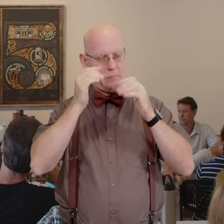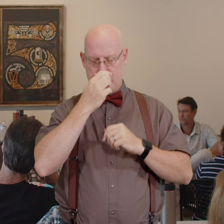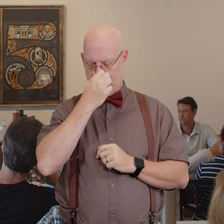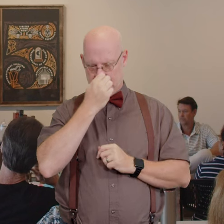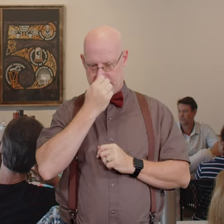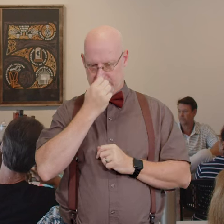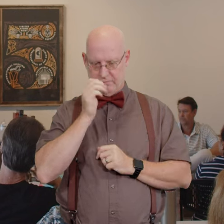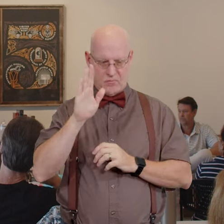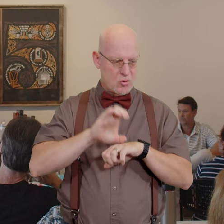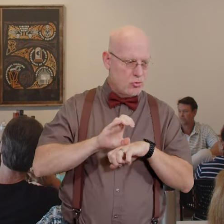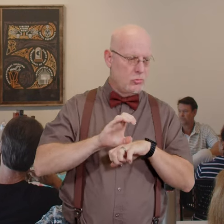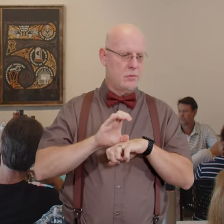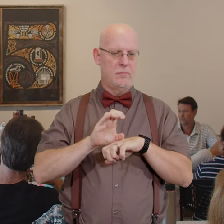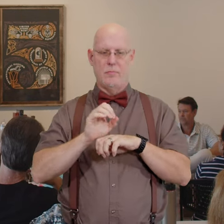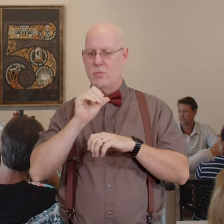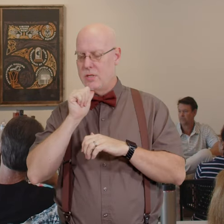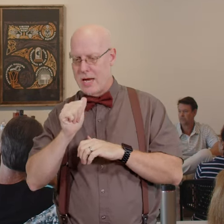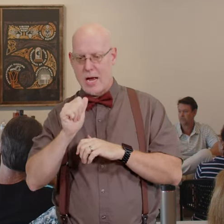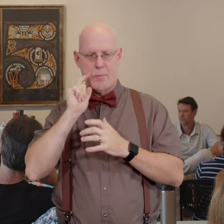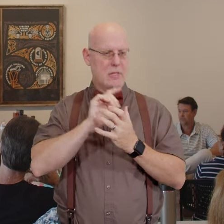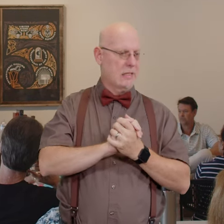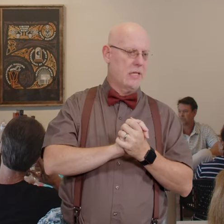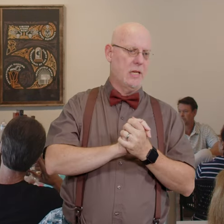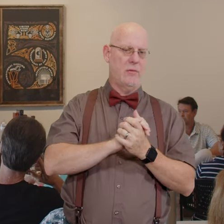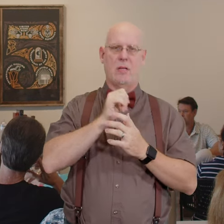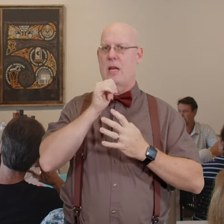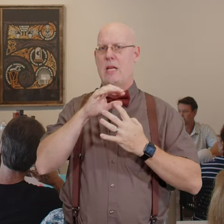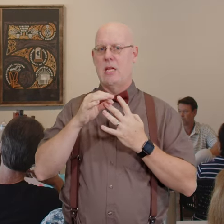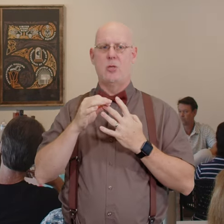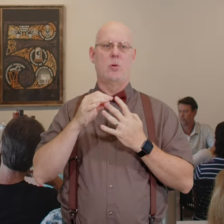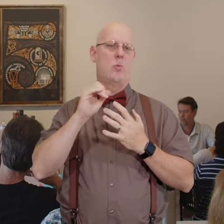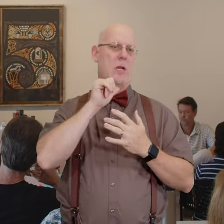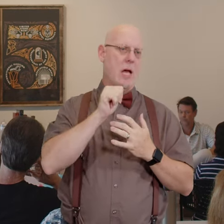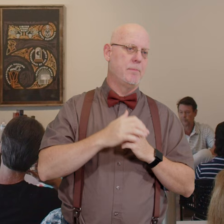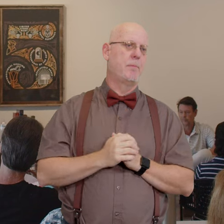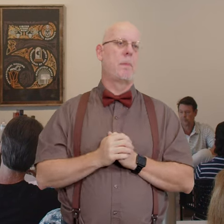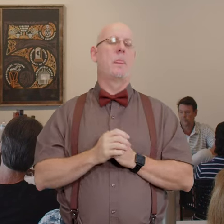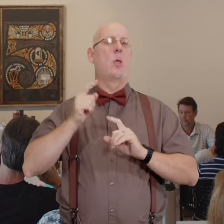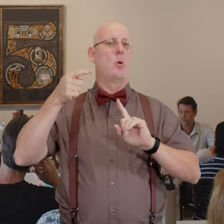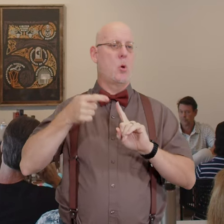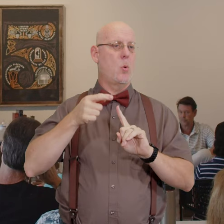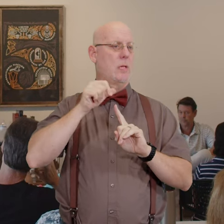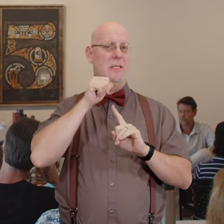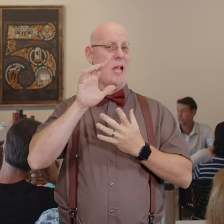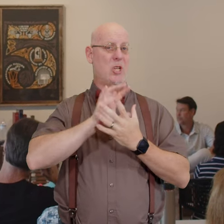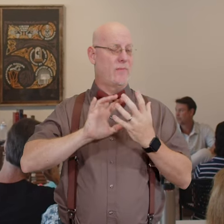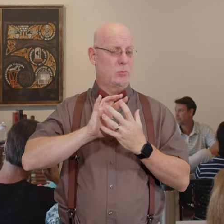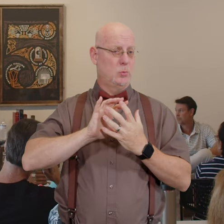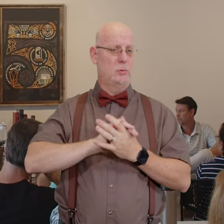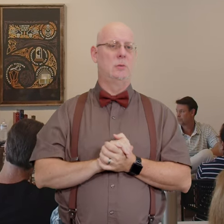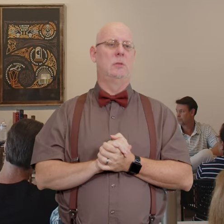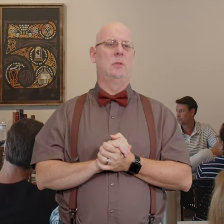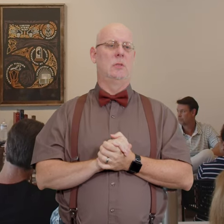this, whether this is your church or not, whether you believe in unconditional election, predestination or not, the goal here is not to